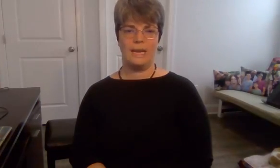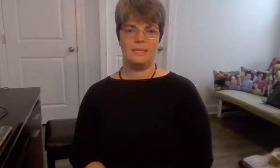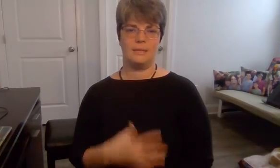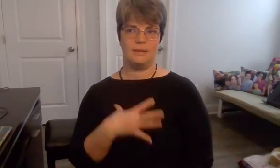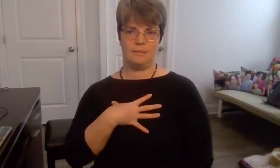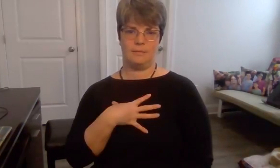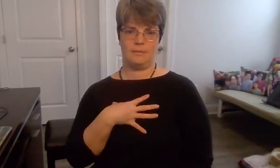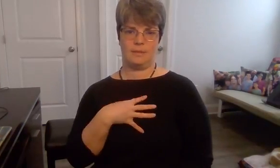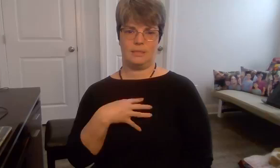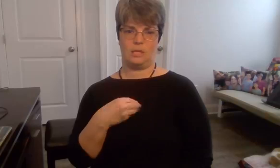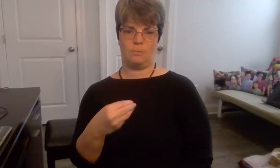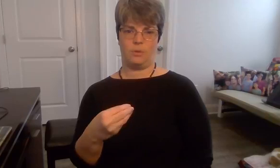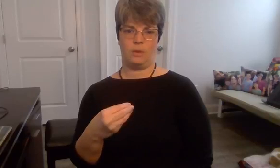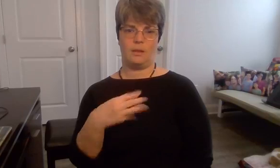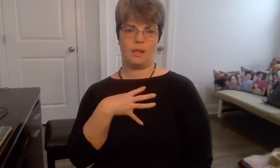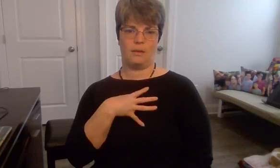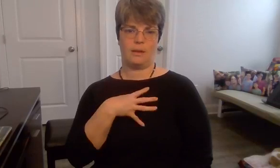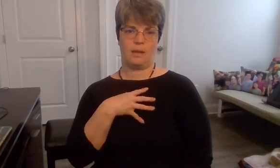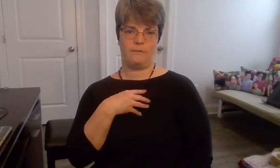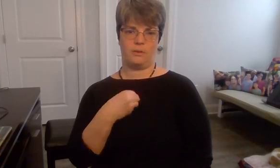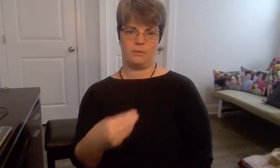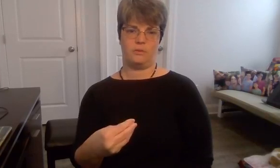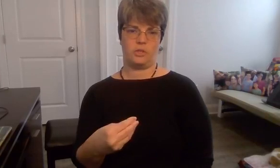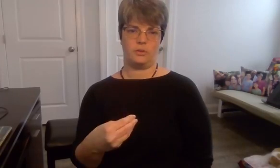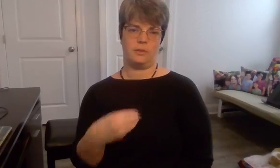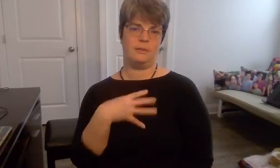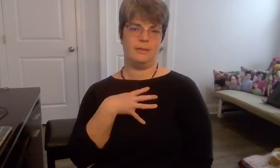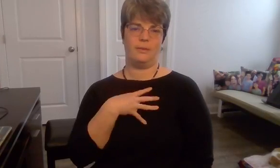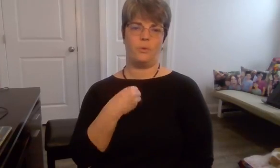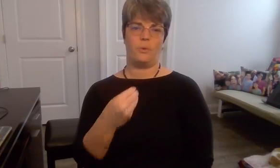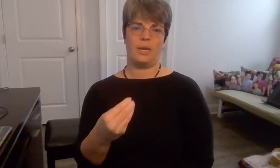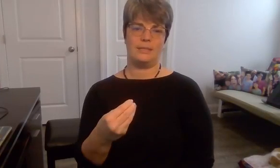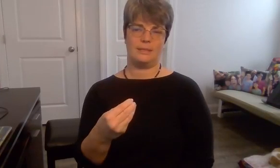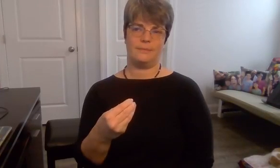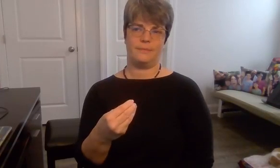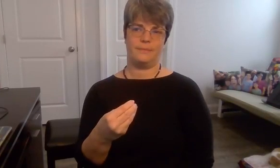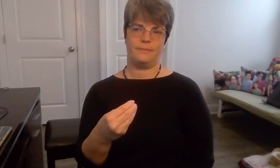White, it's like you're pulling the color out of your shirt. White.